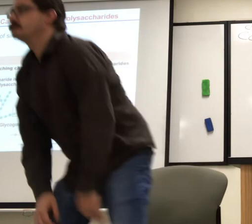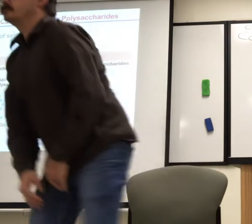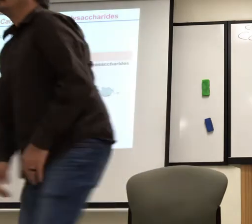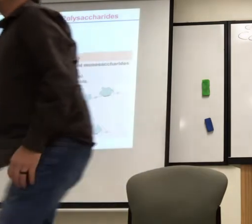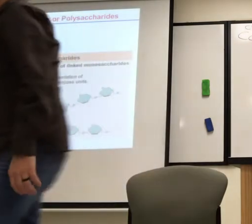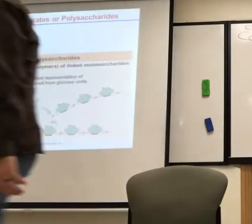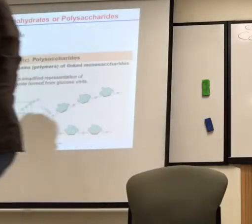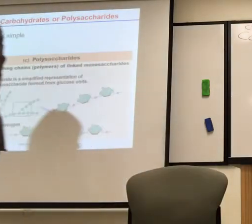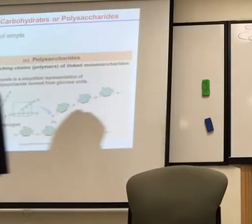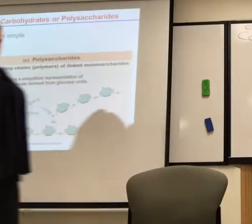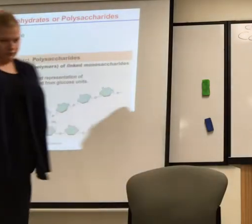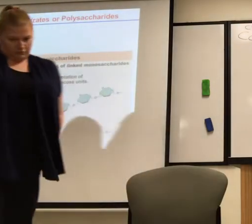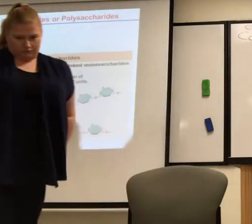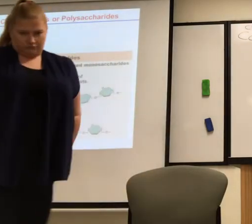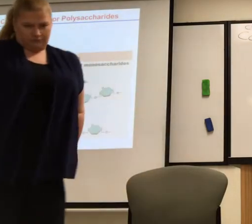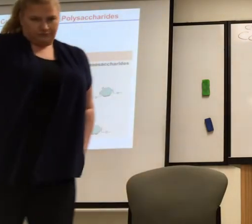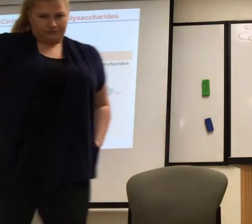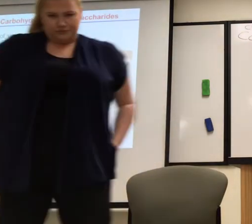Glycogen is the storage form